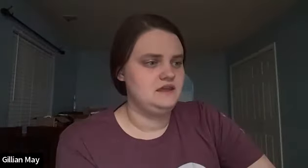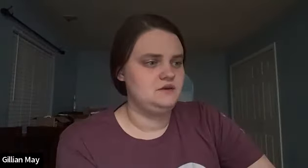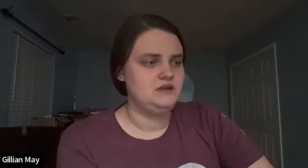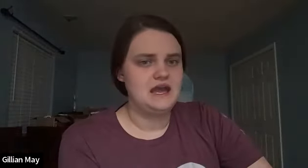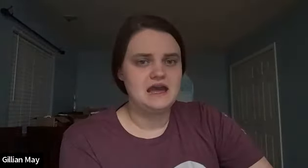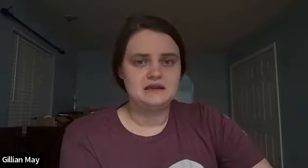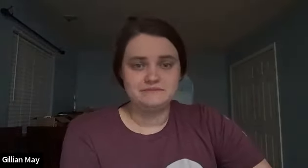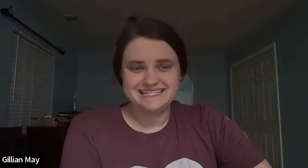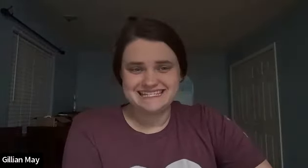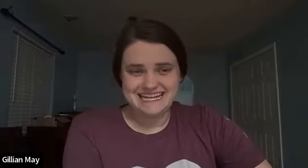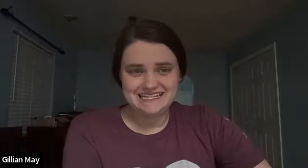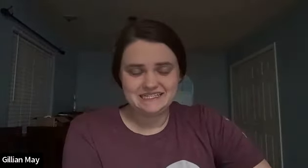Then we had mistake,